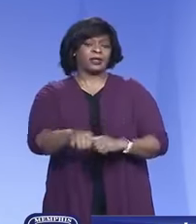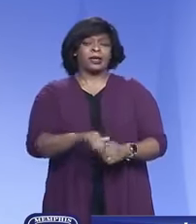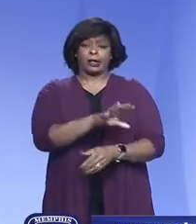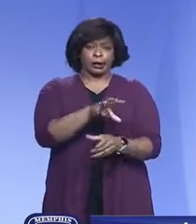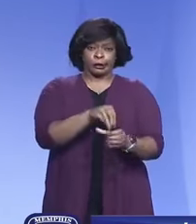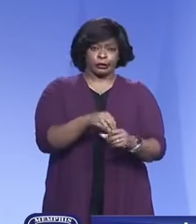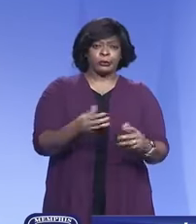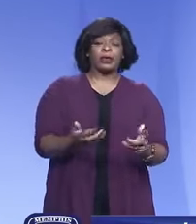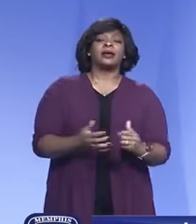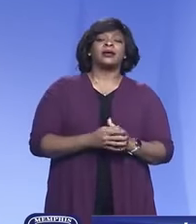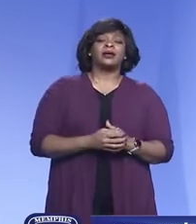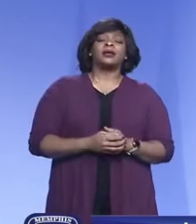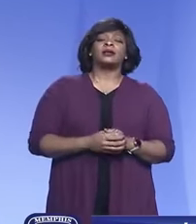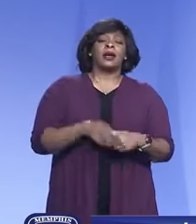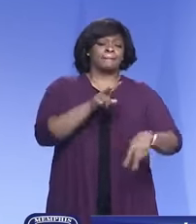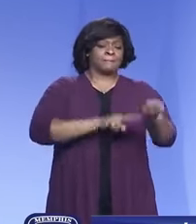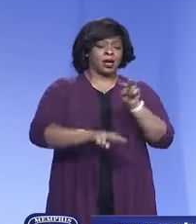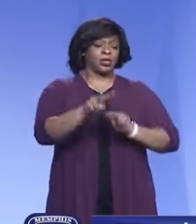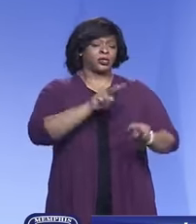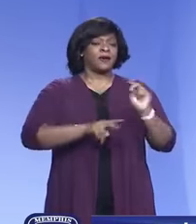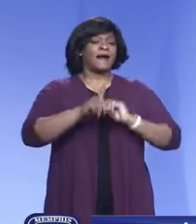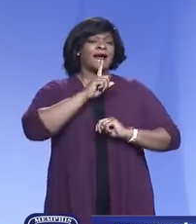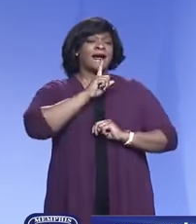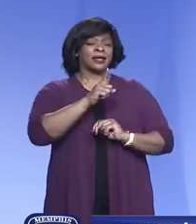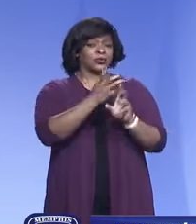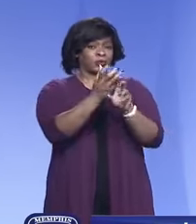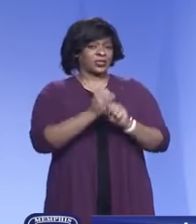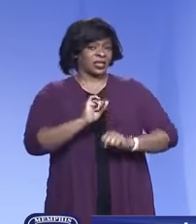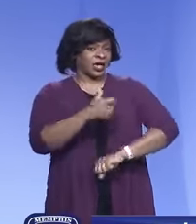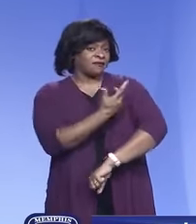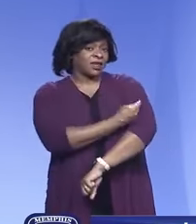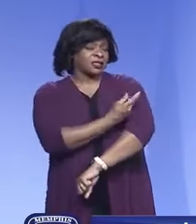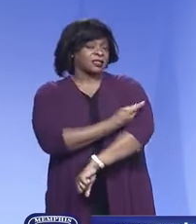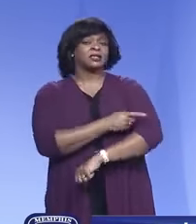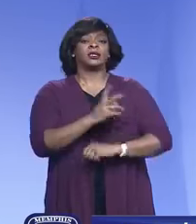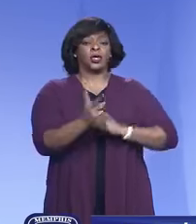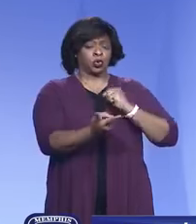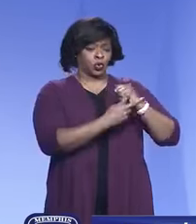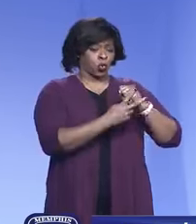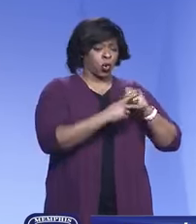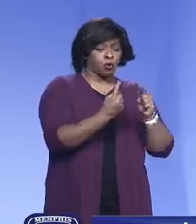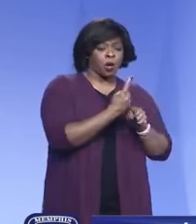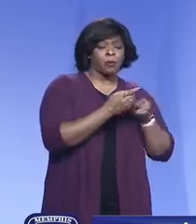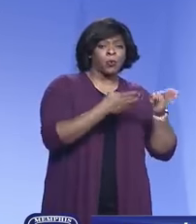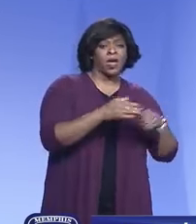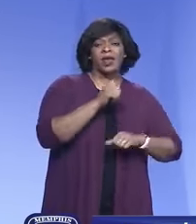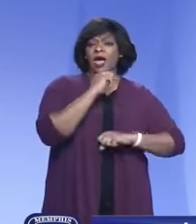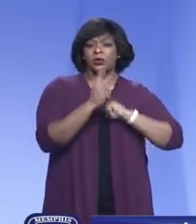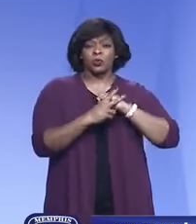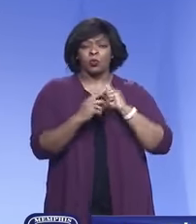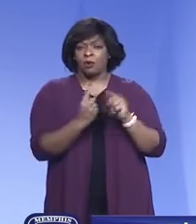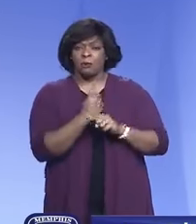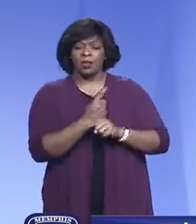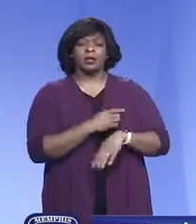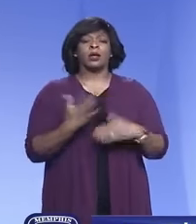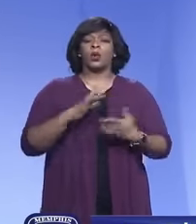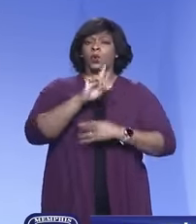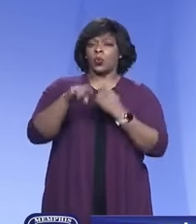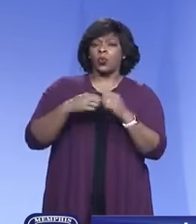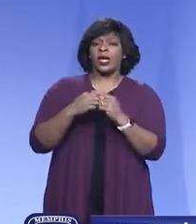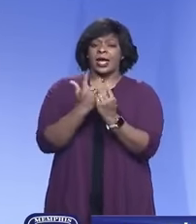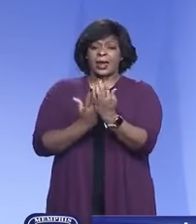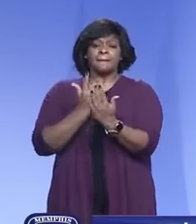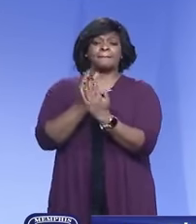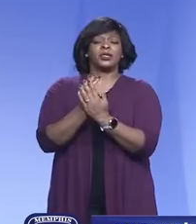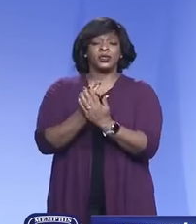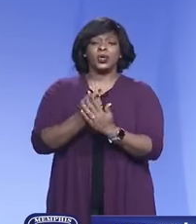including monitoring of actual receipt of the vaccine, whether it was stored properly or not stored properly, when it was administered